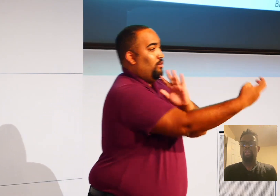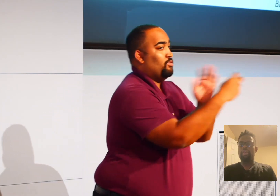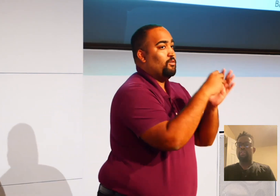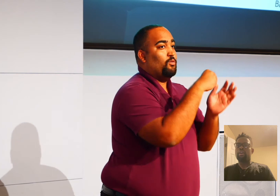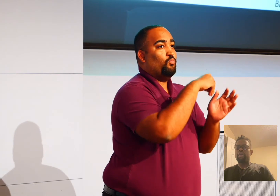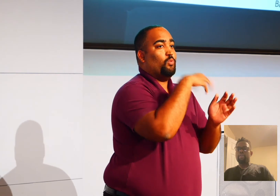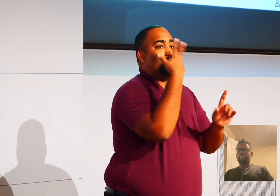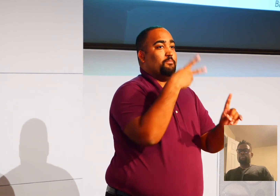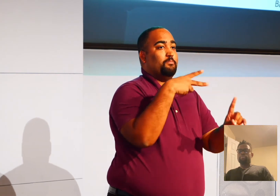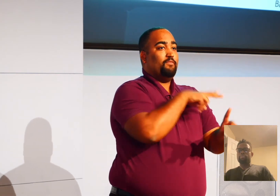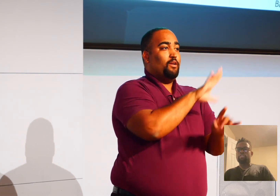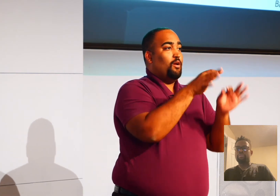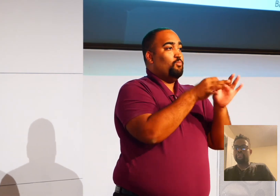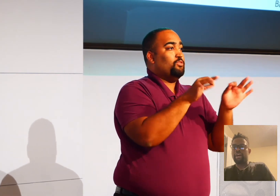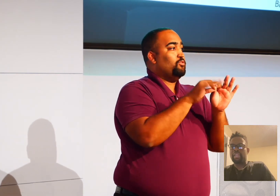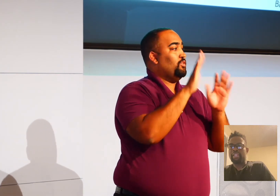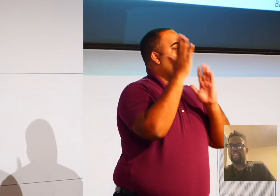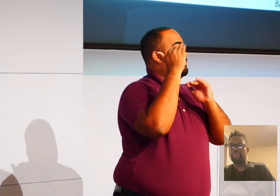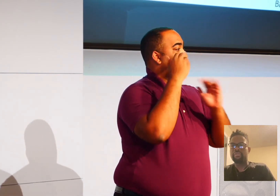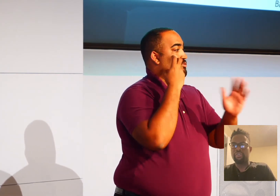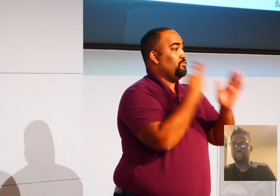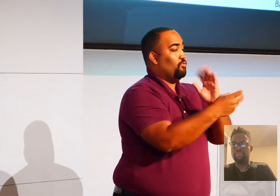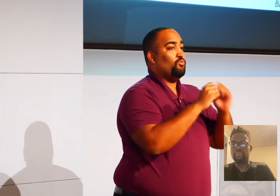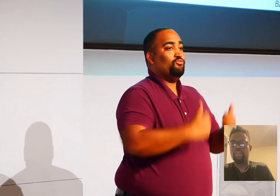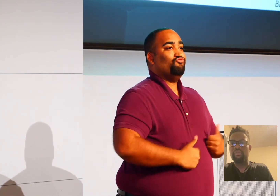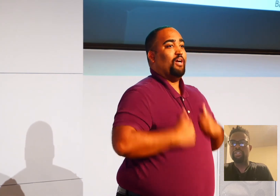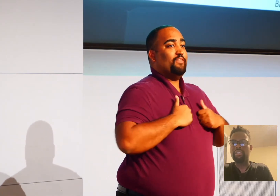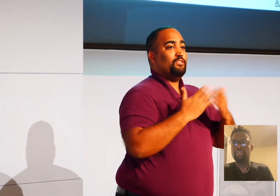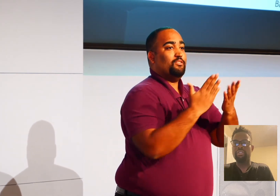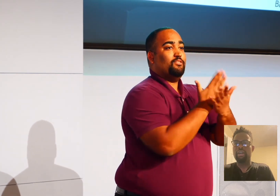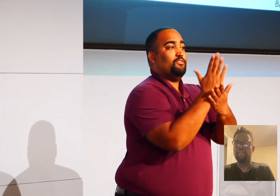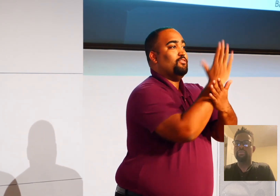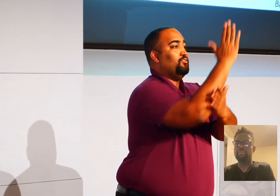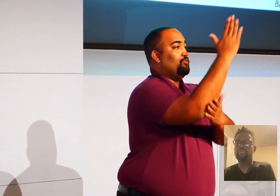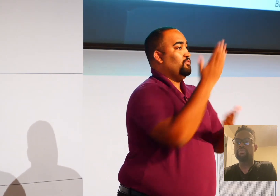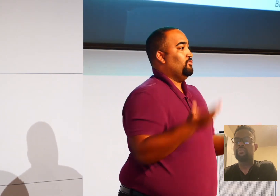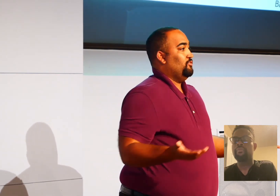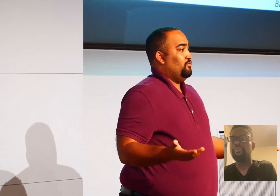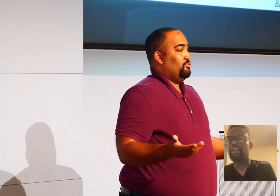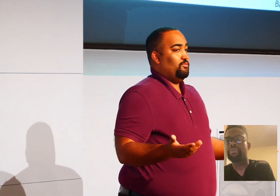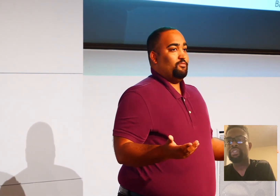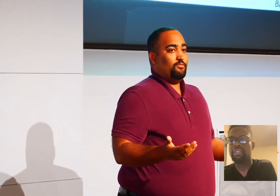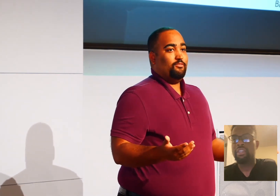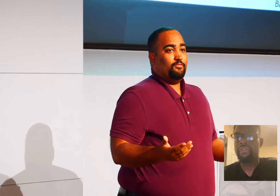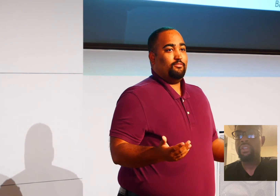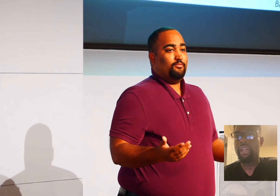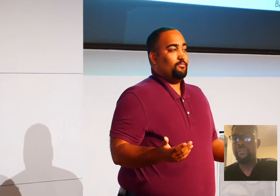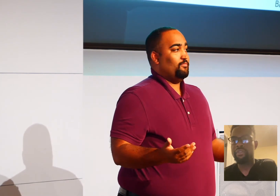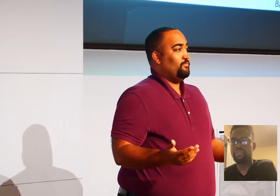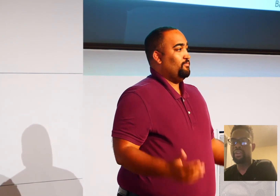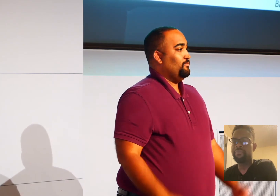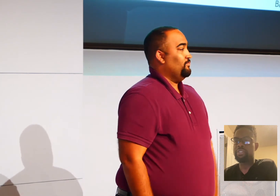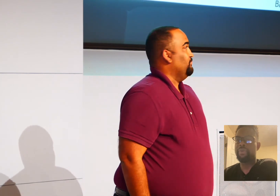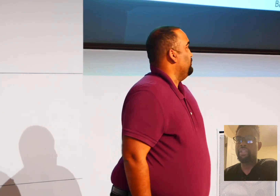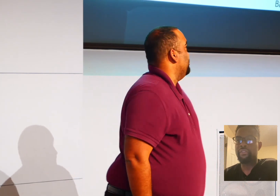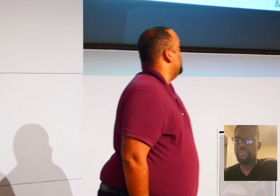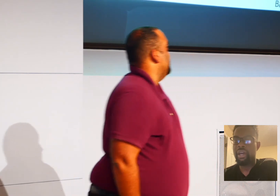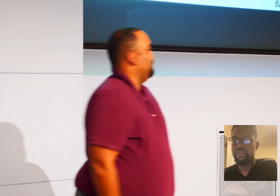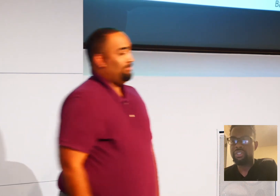they aren't able to provide that language for them. They only want to see their child become successful in life with the right perspective in mind, which is the